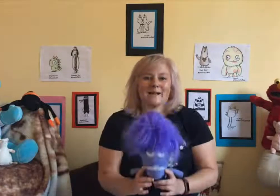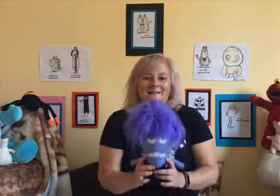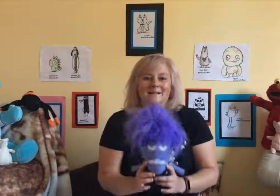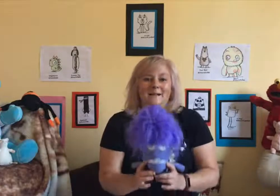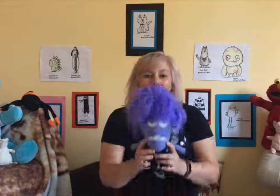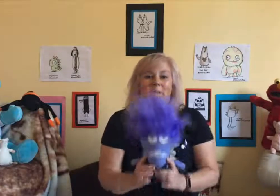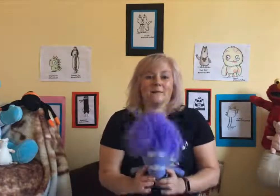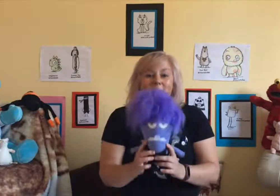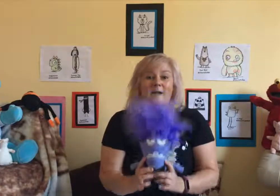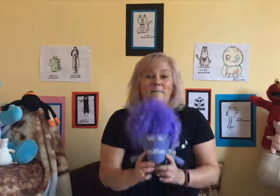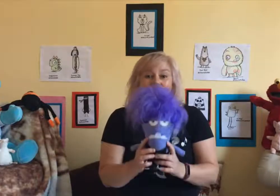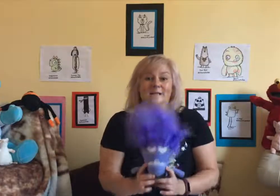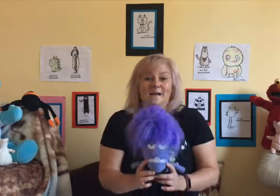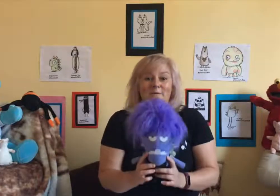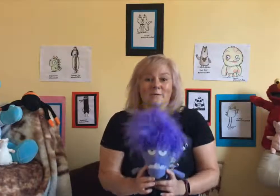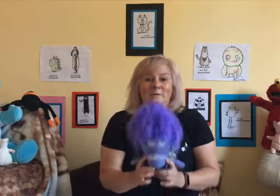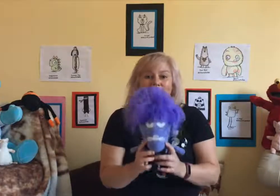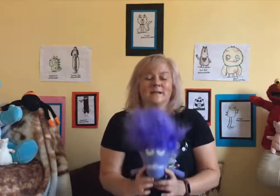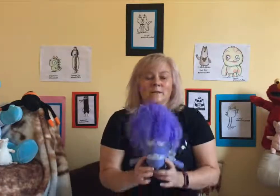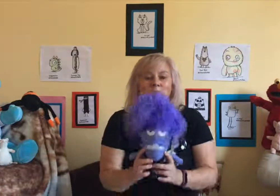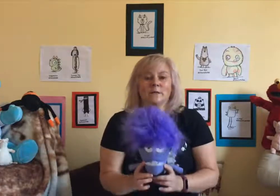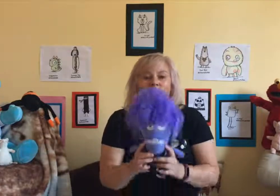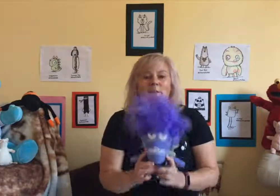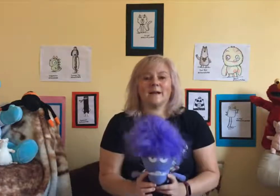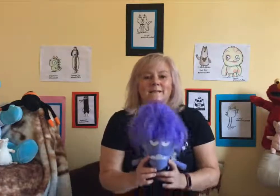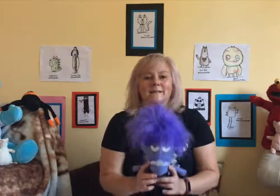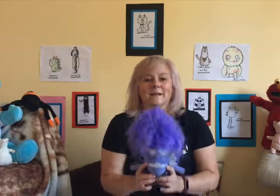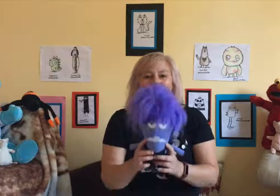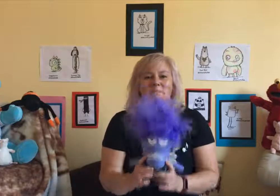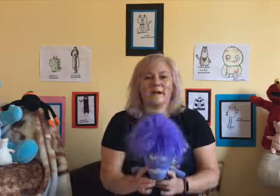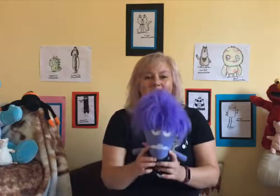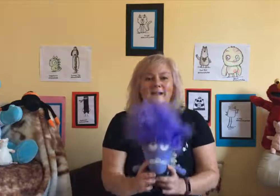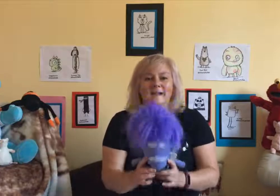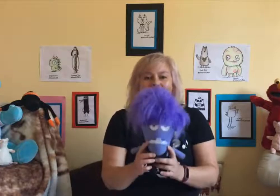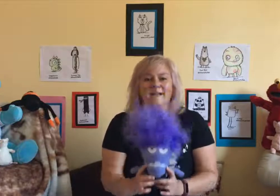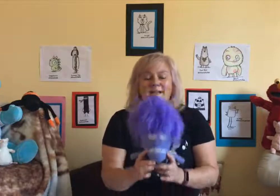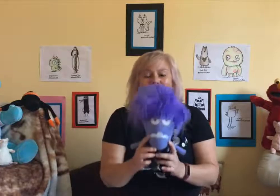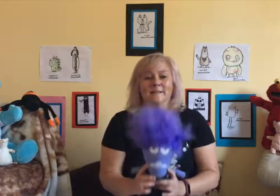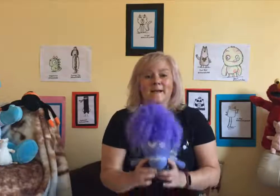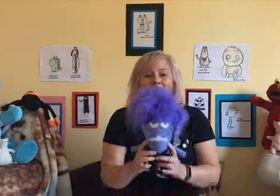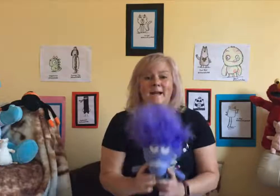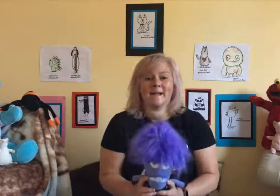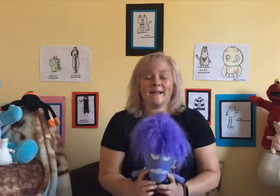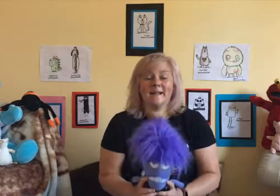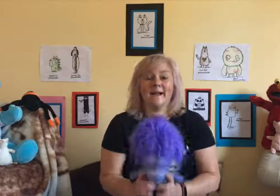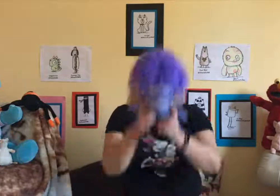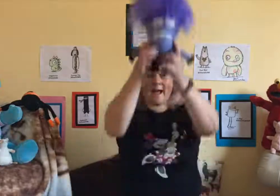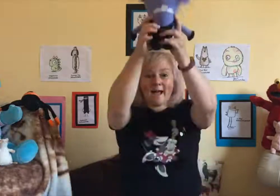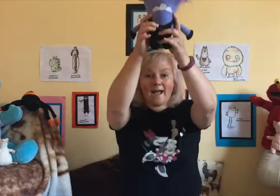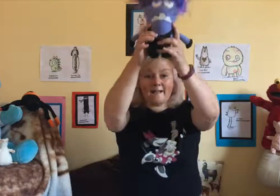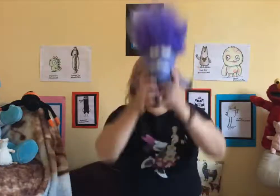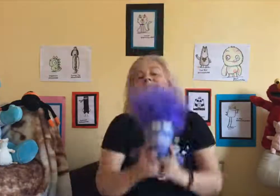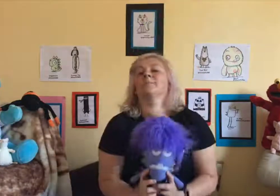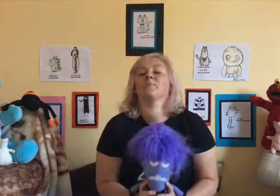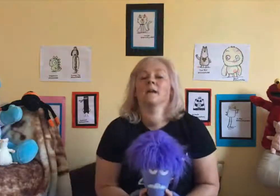tractor, bouncing up and down on the little blue tractor, bringing in the hay. Hey!